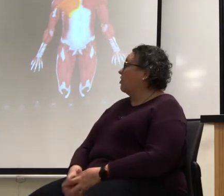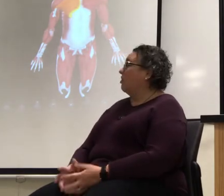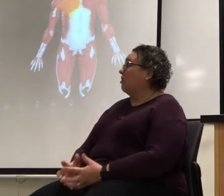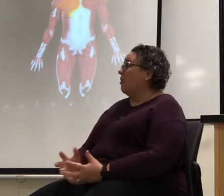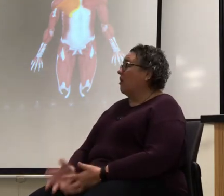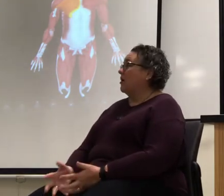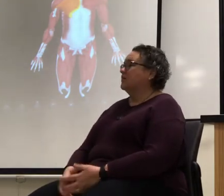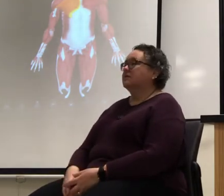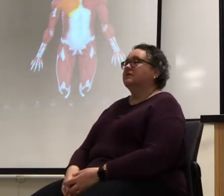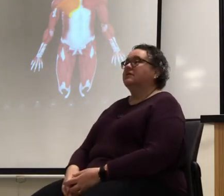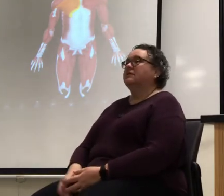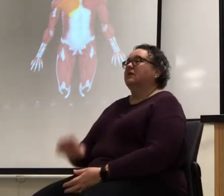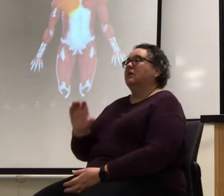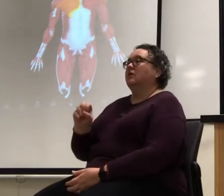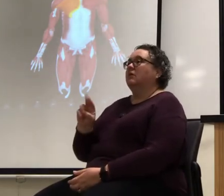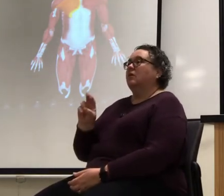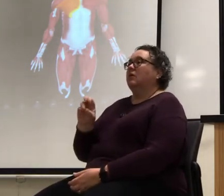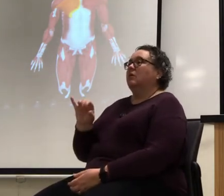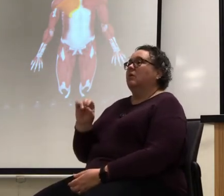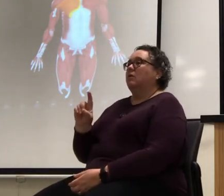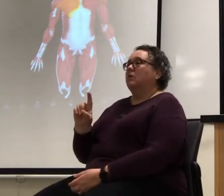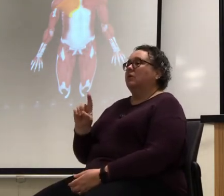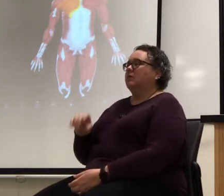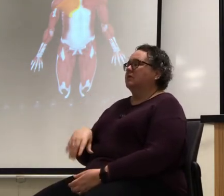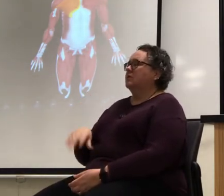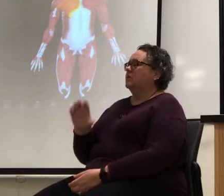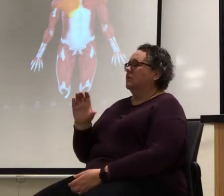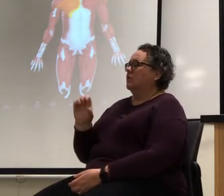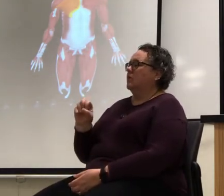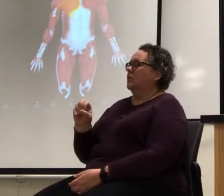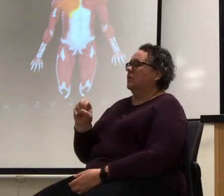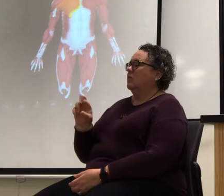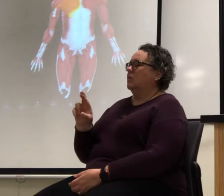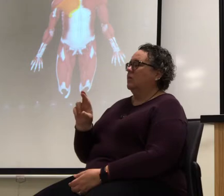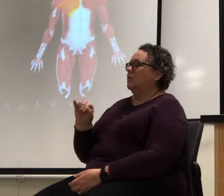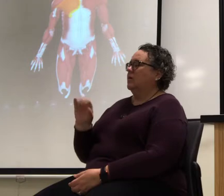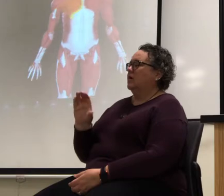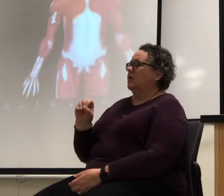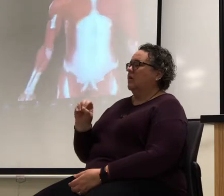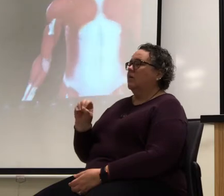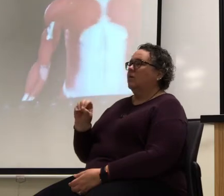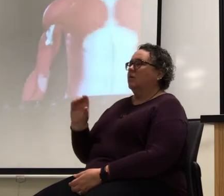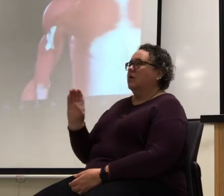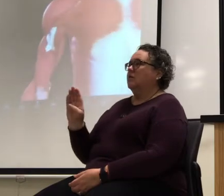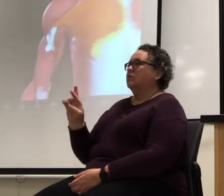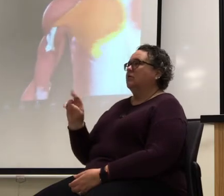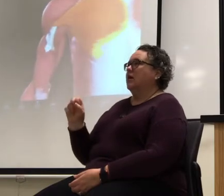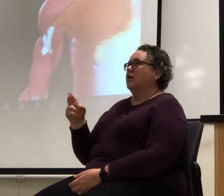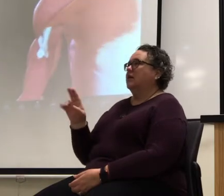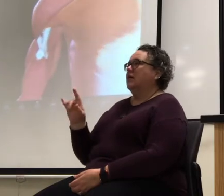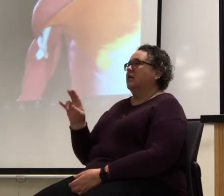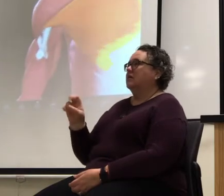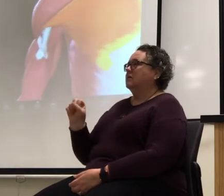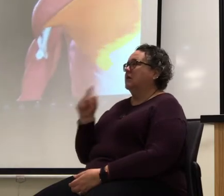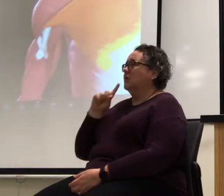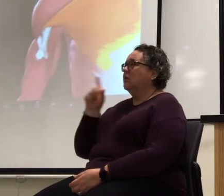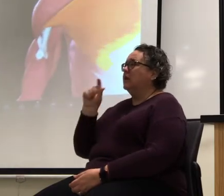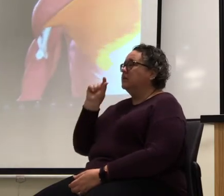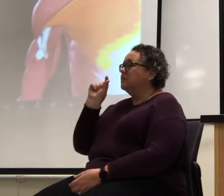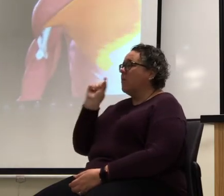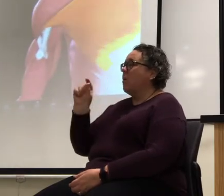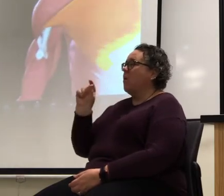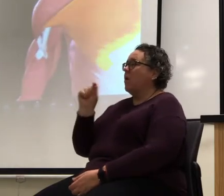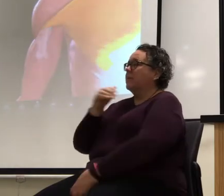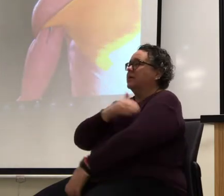Okay, coraco brachialis. That's a small muscle. It's hard to see. I got to zoom in here.